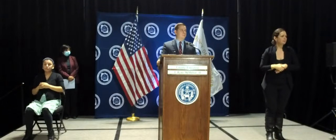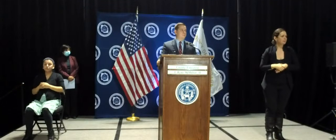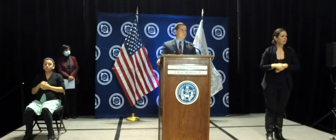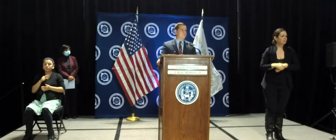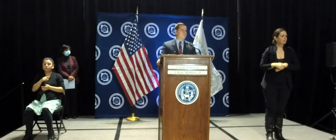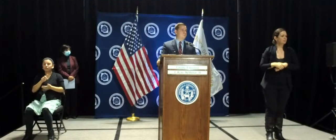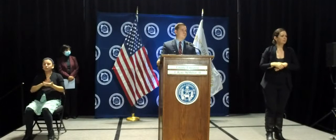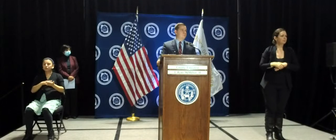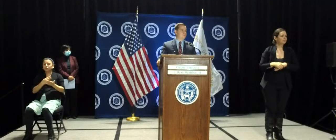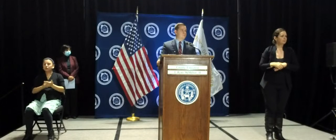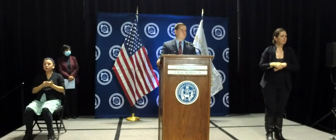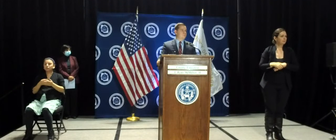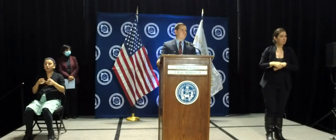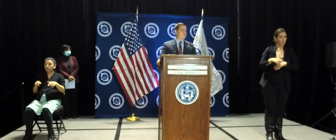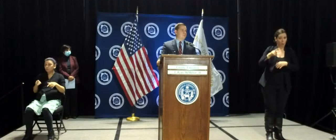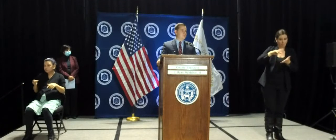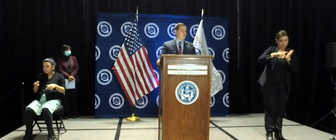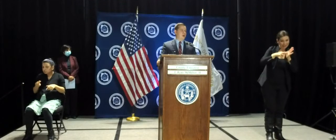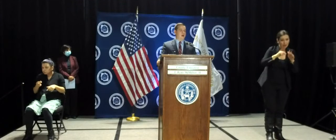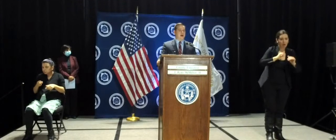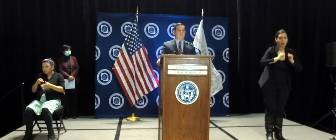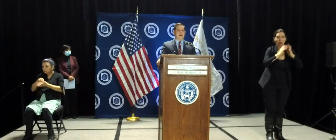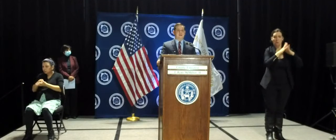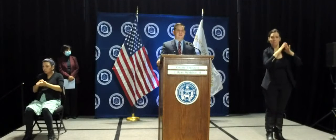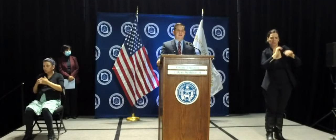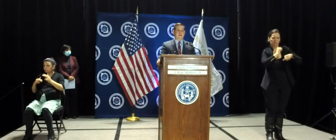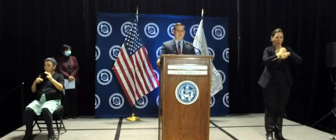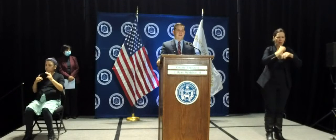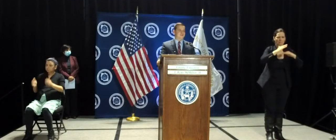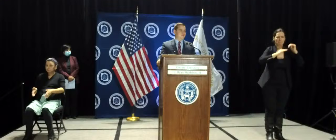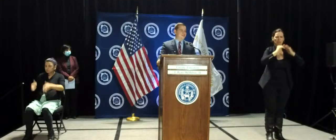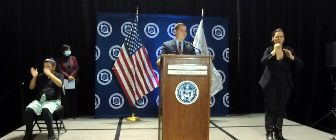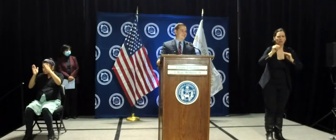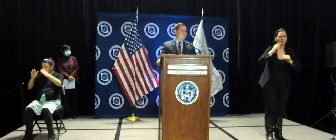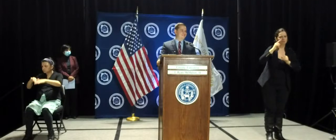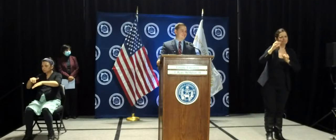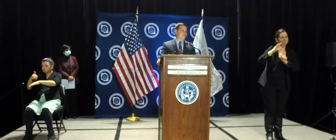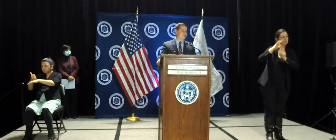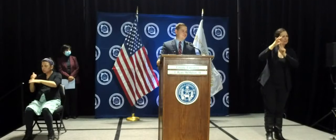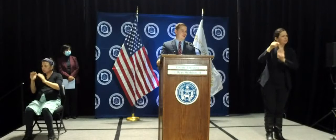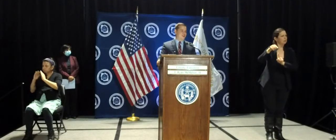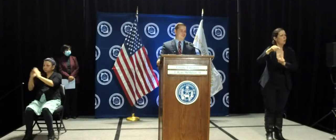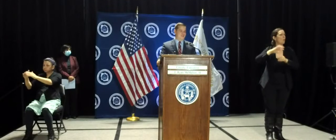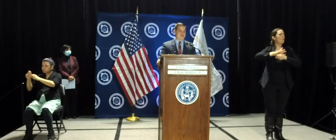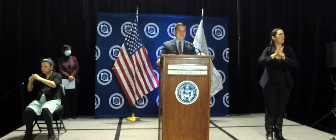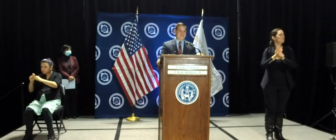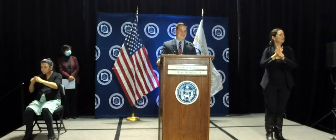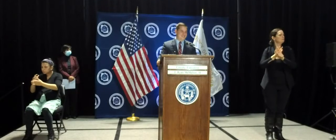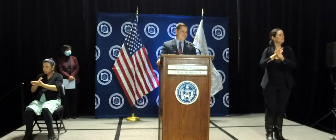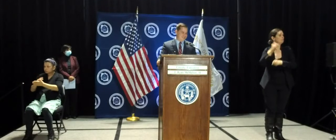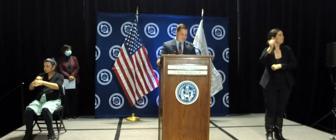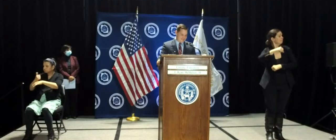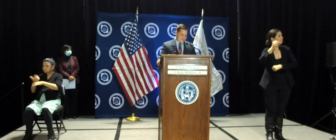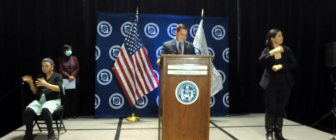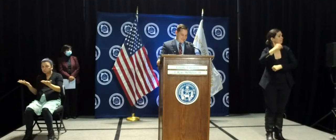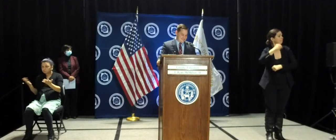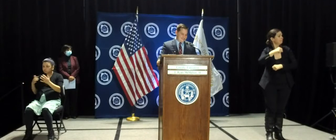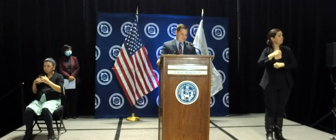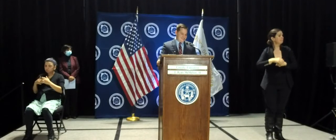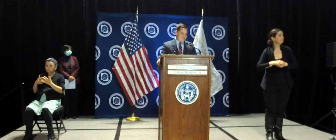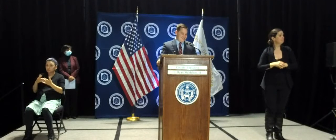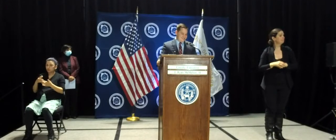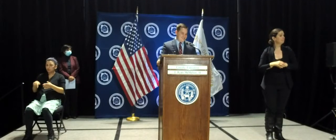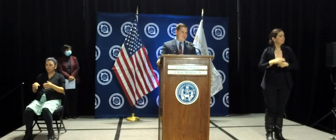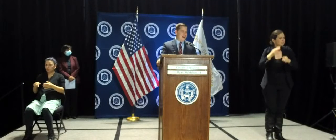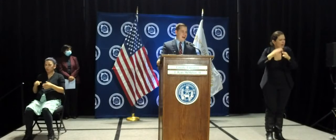Correct. On which nursing home campus? I'm not going to tell you that answer yet. Hopefully tomorrow. Hopefully tomorrow. But you're thinking it's that